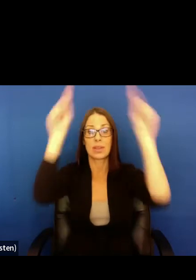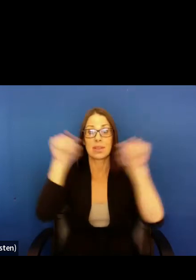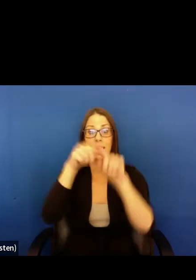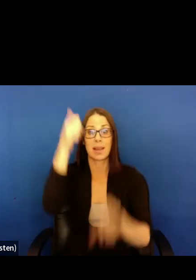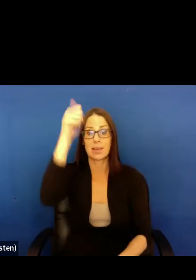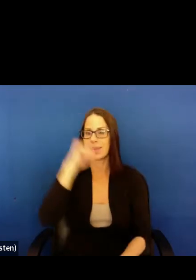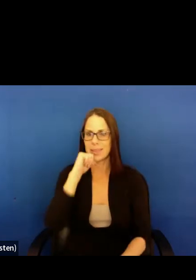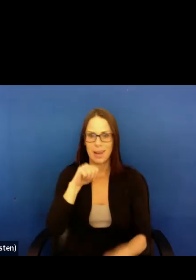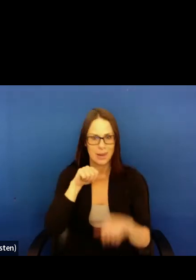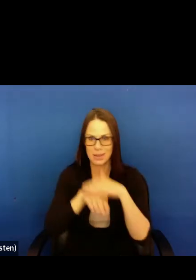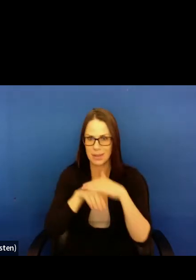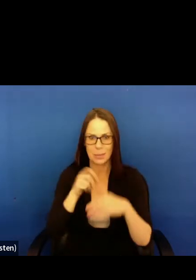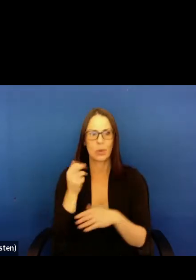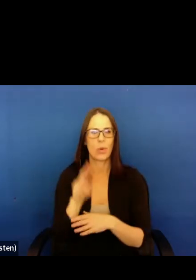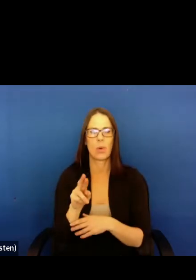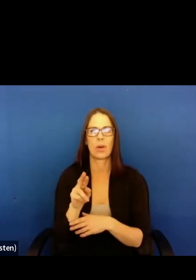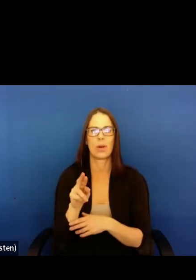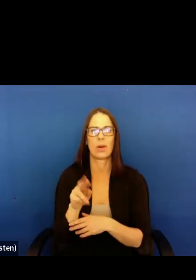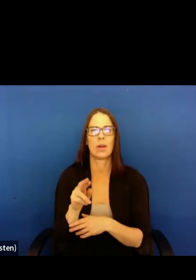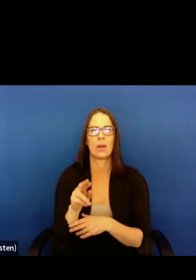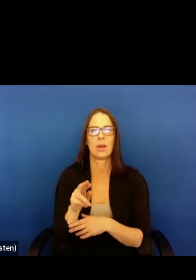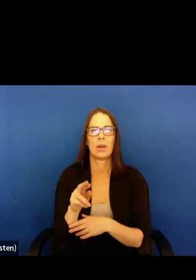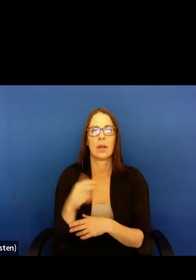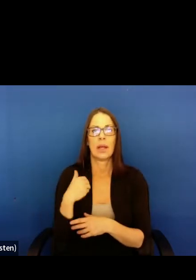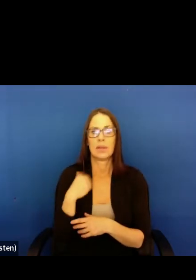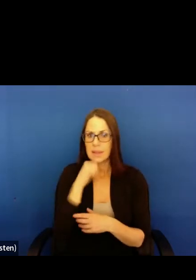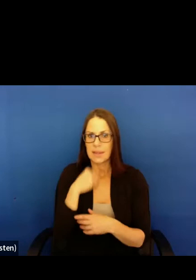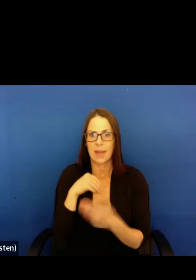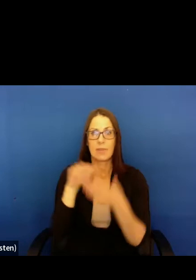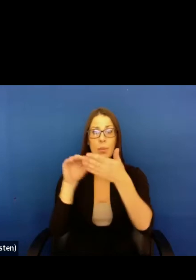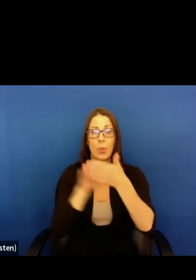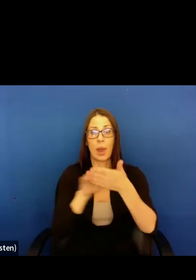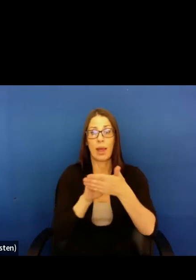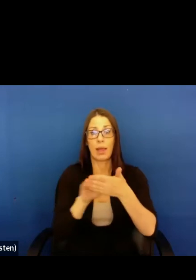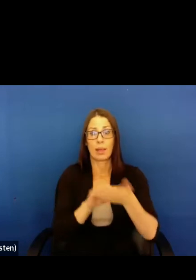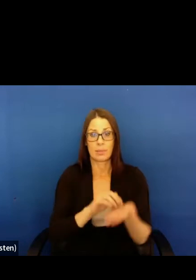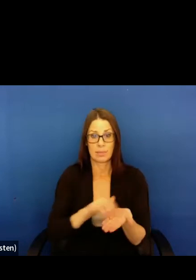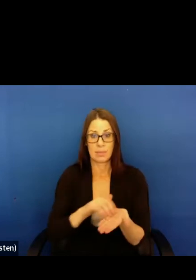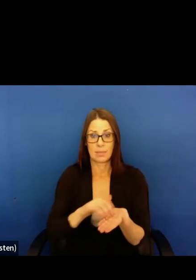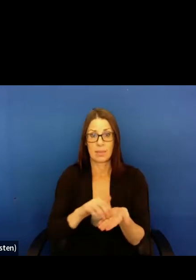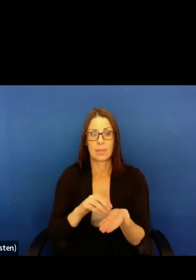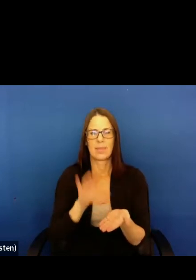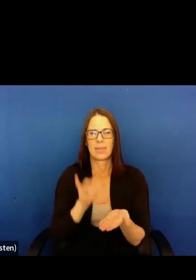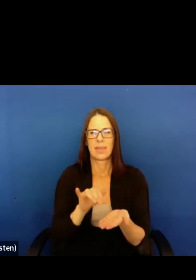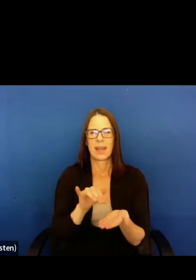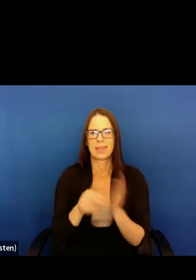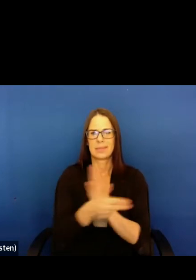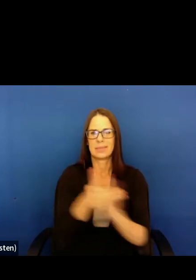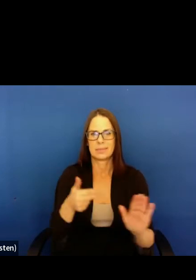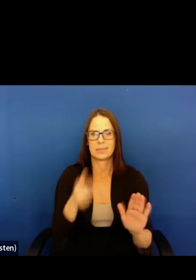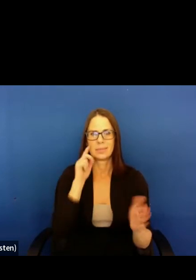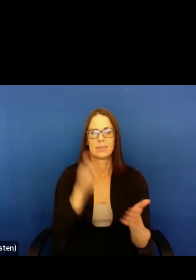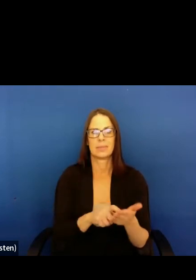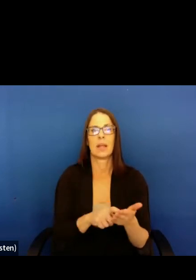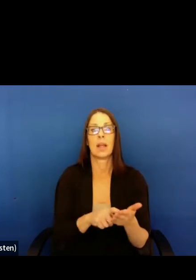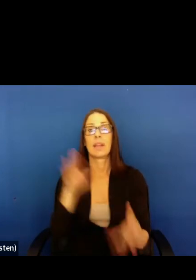has Braille on it. So that's a key issue that's flagged or identified. The comprehensive issue is the fact that the